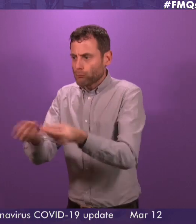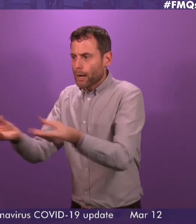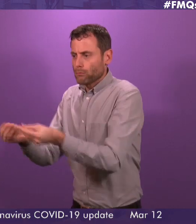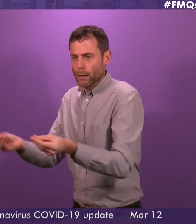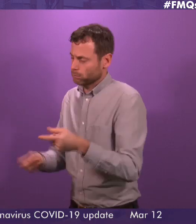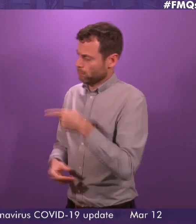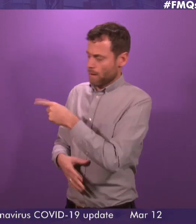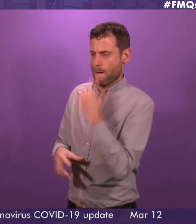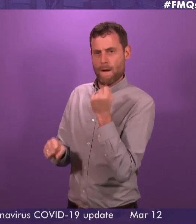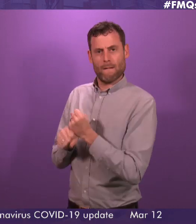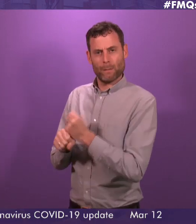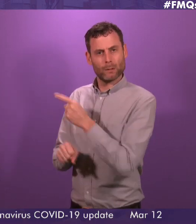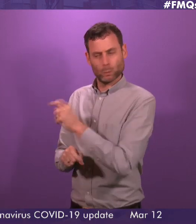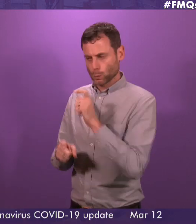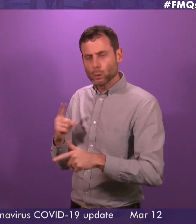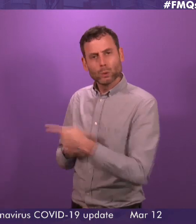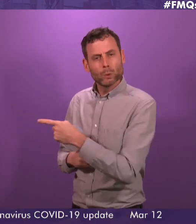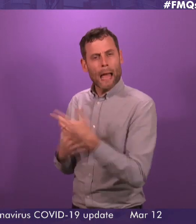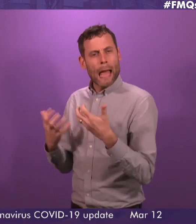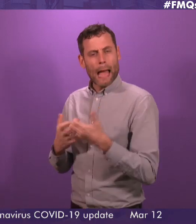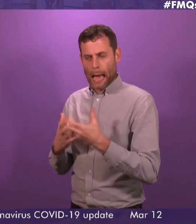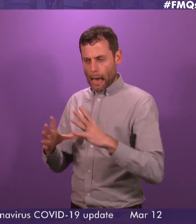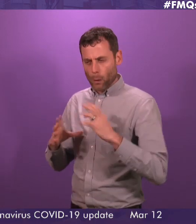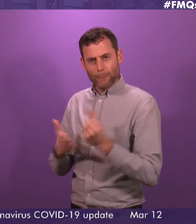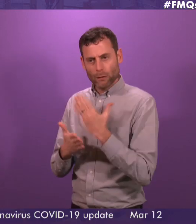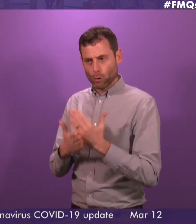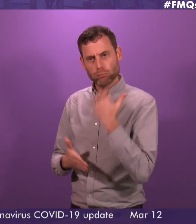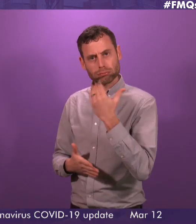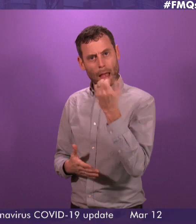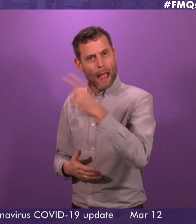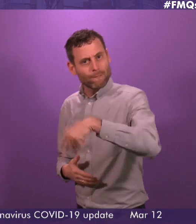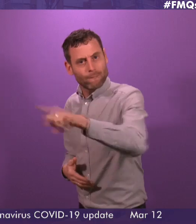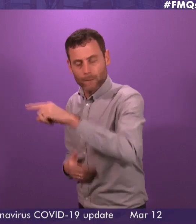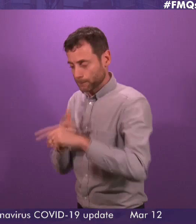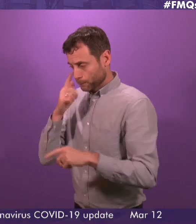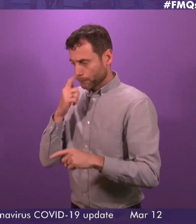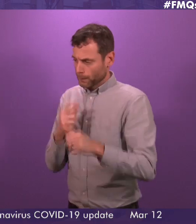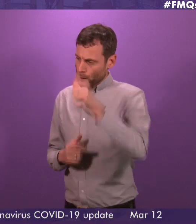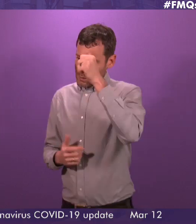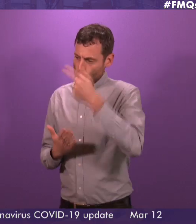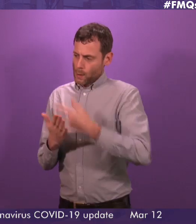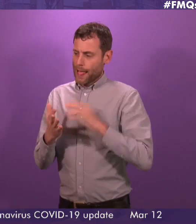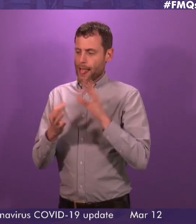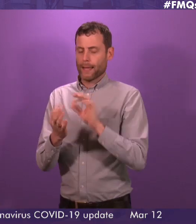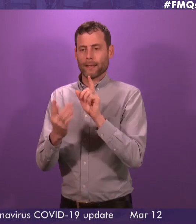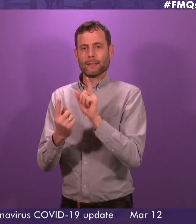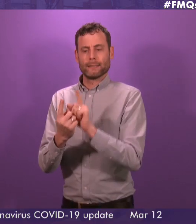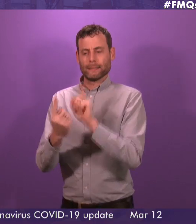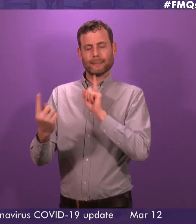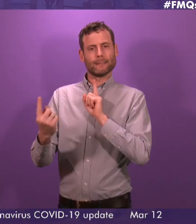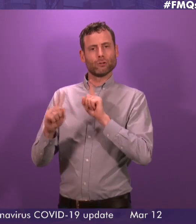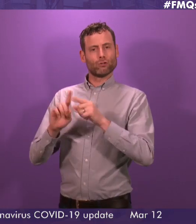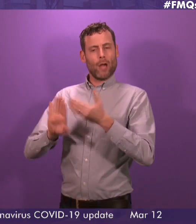how quickly can people expect to get those supplies? And on the measures around social distancing, I note that it's large events as of